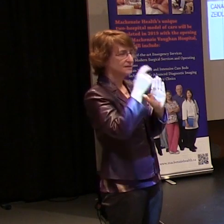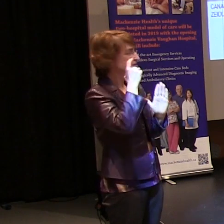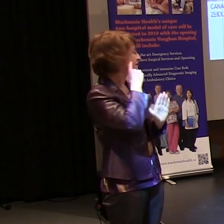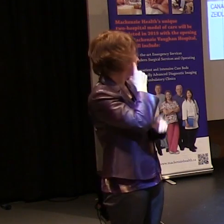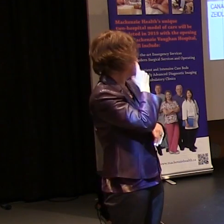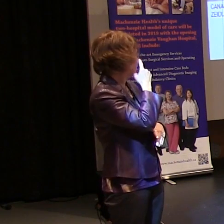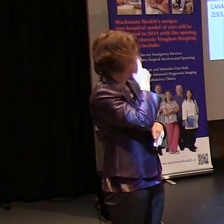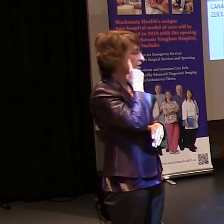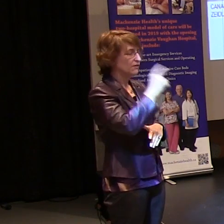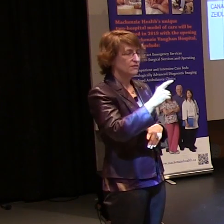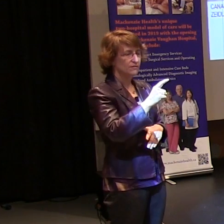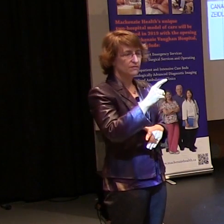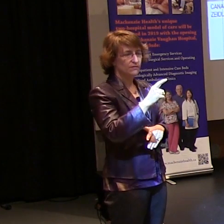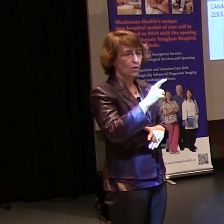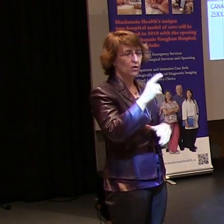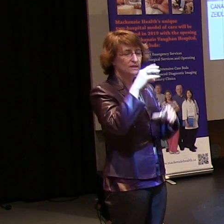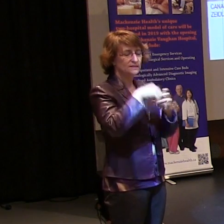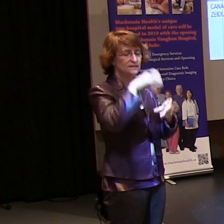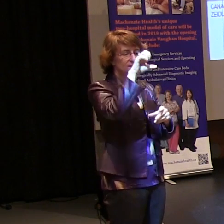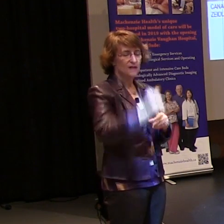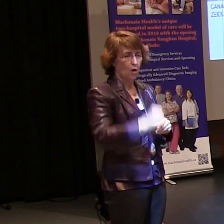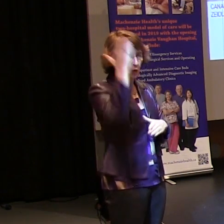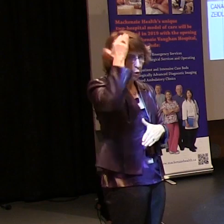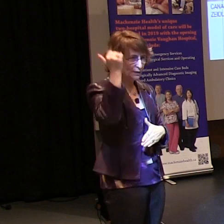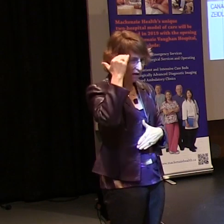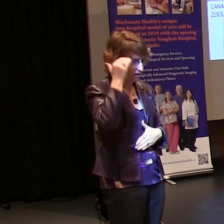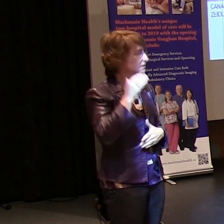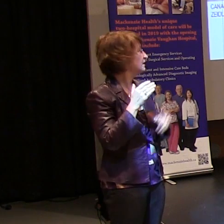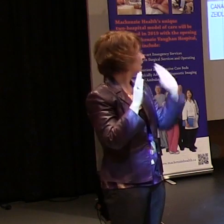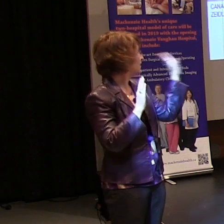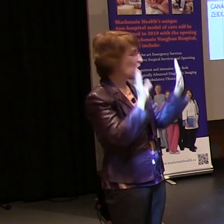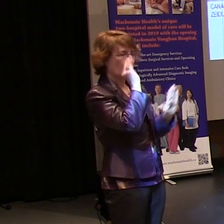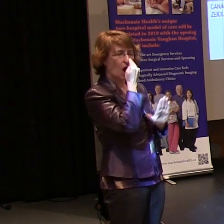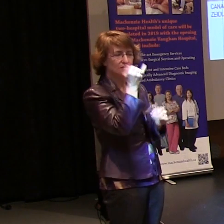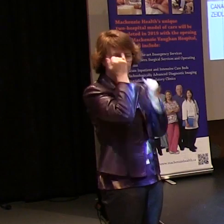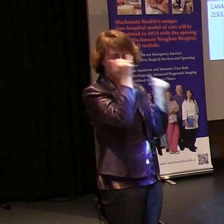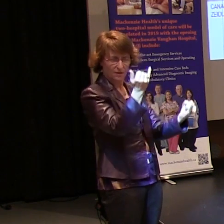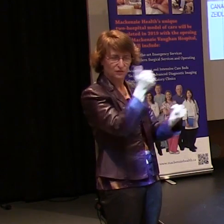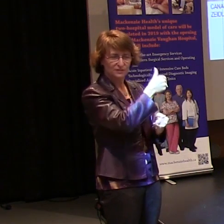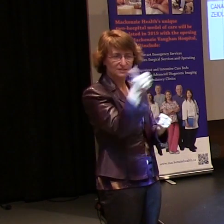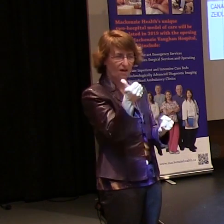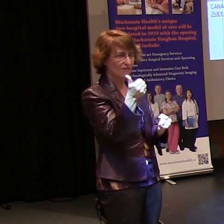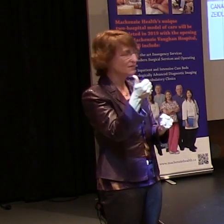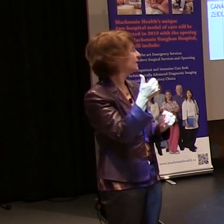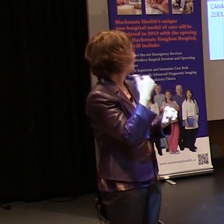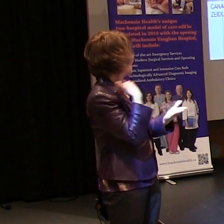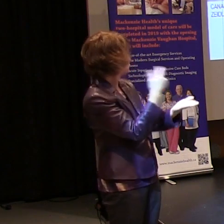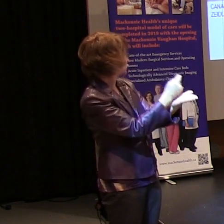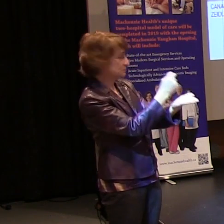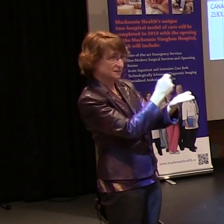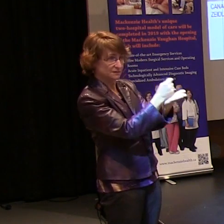Canadian Embassy in Seoul, South Korea. And that's the garden. And imagine to yourself, you have a treatment